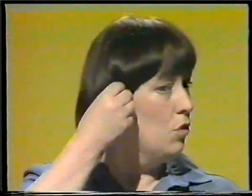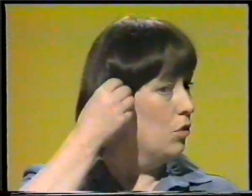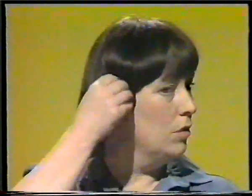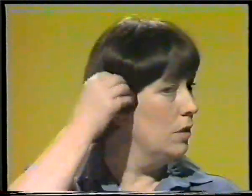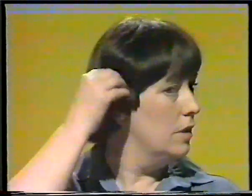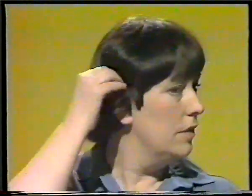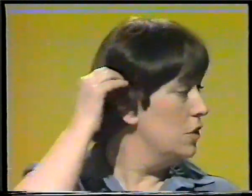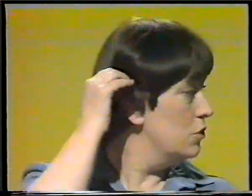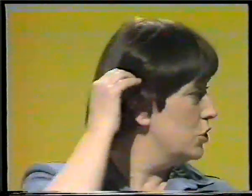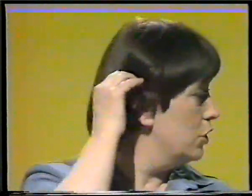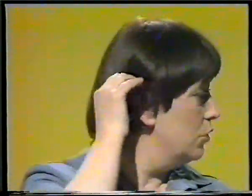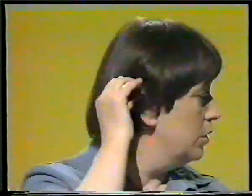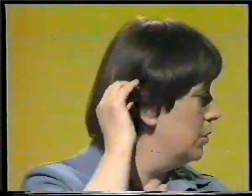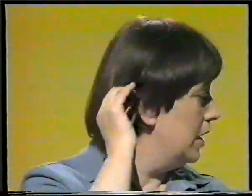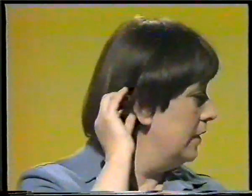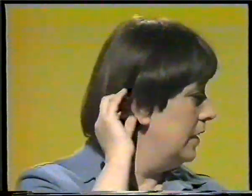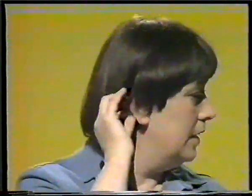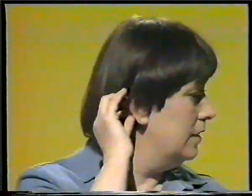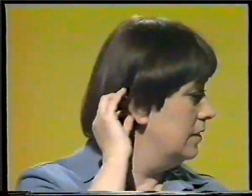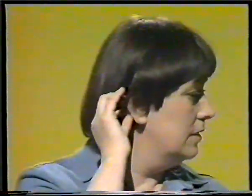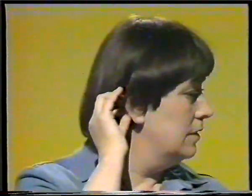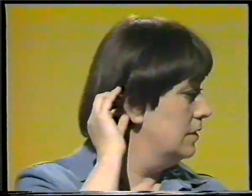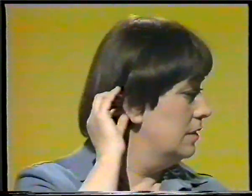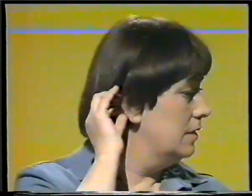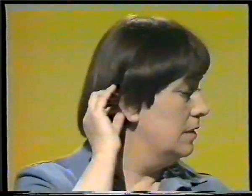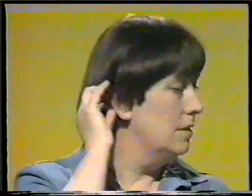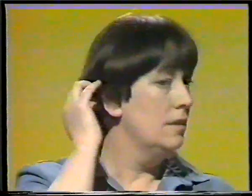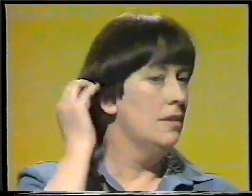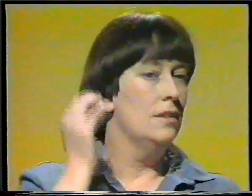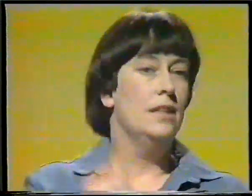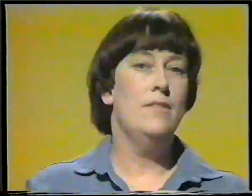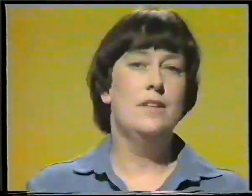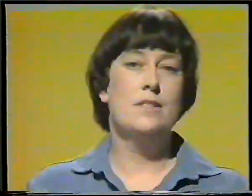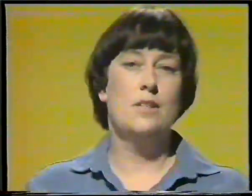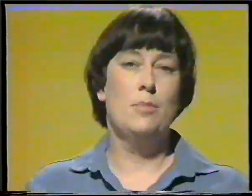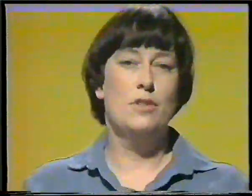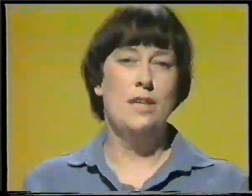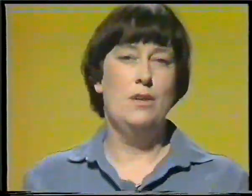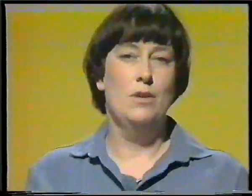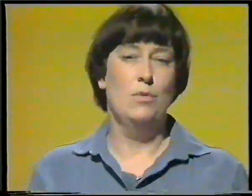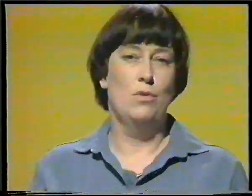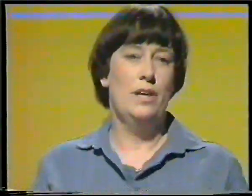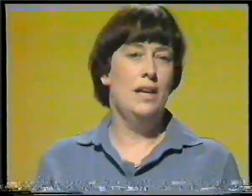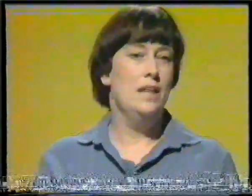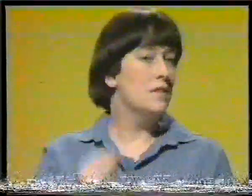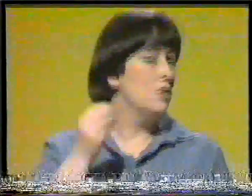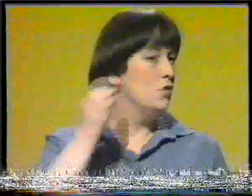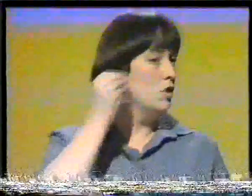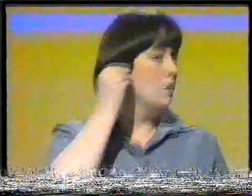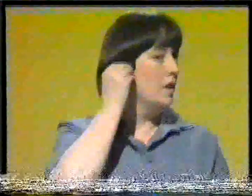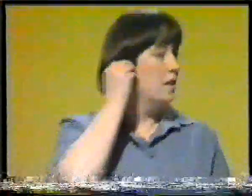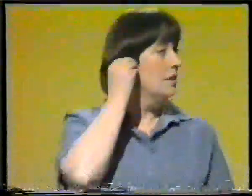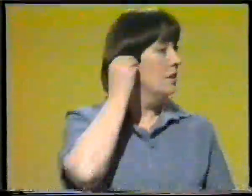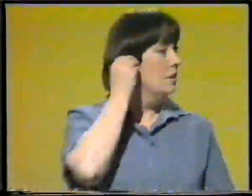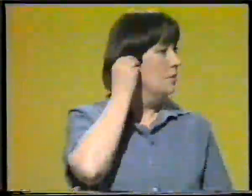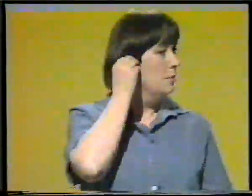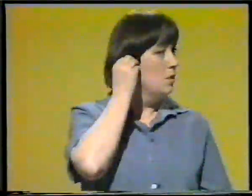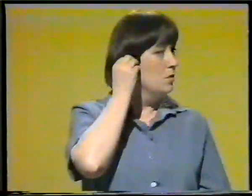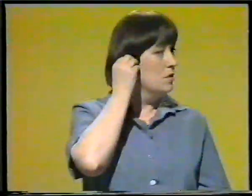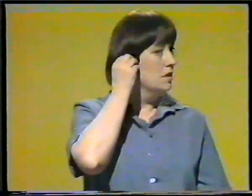post-oral, then you'll show behind the ear. If it's a body-worn aid, then you show the mold, and